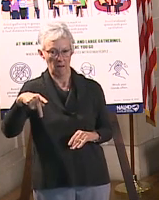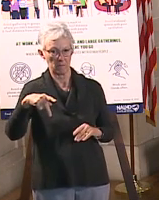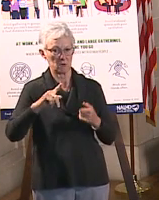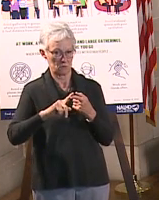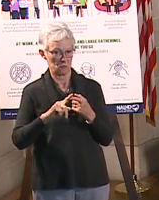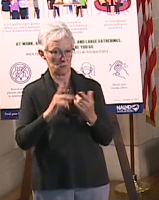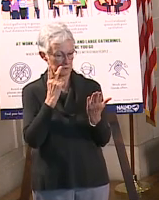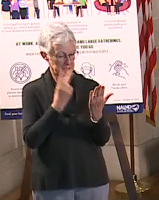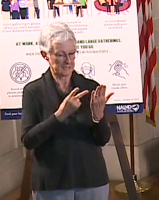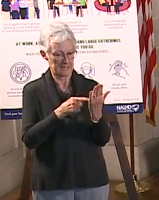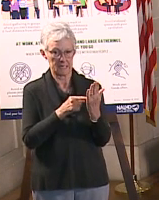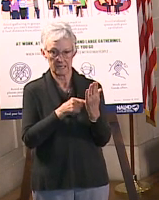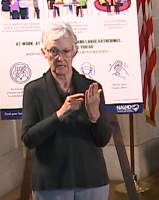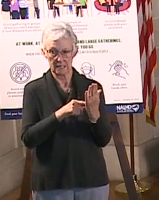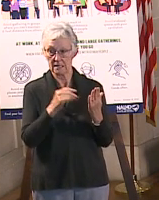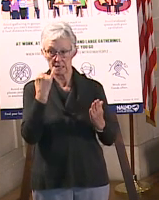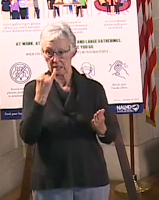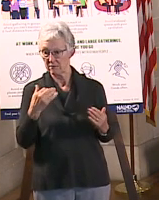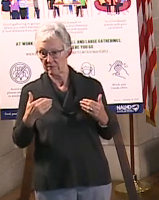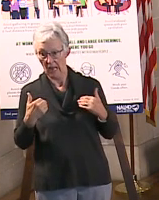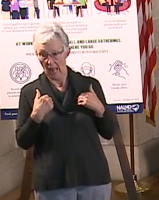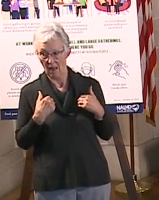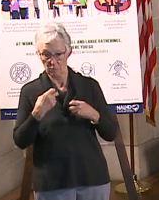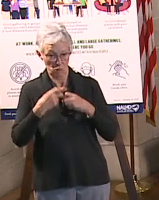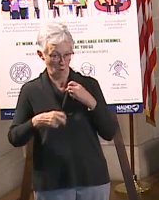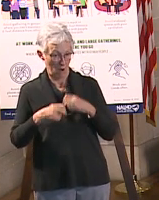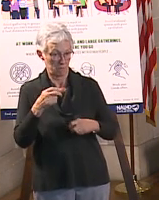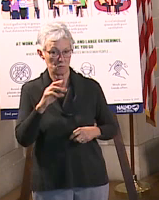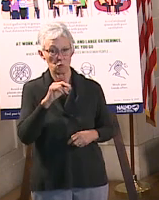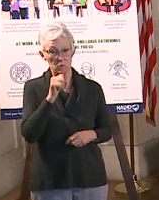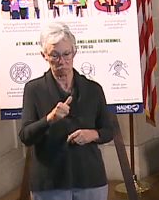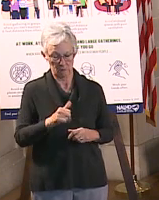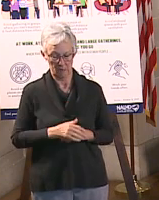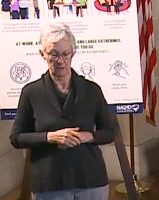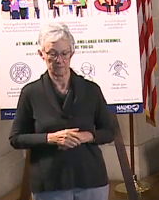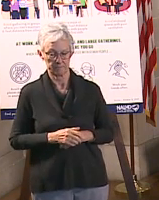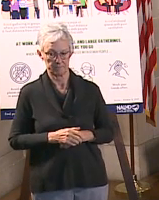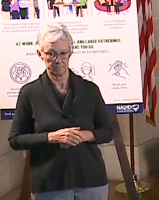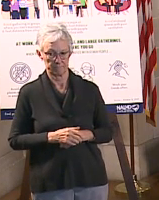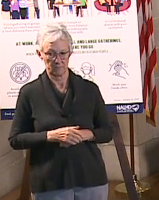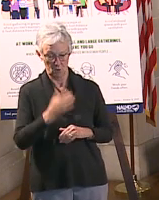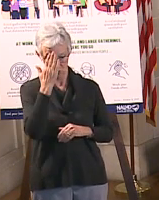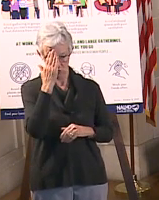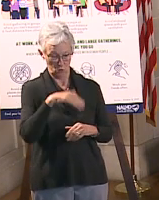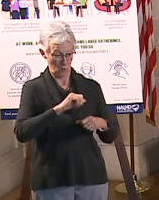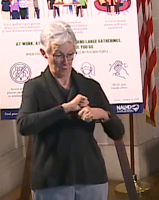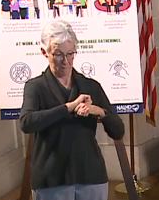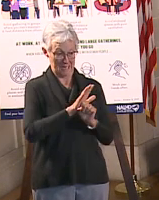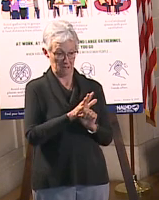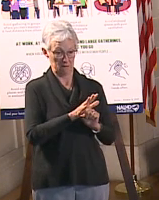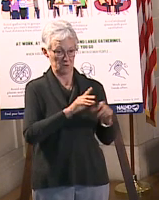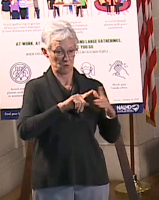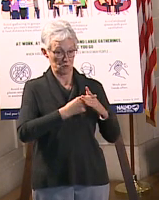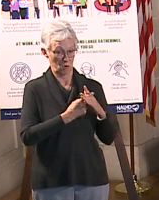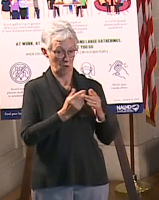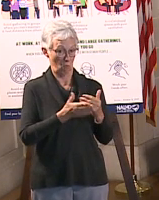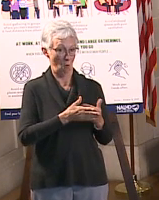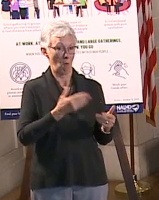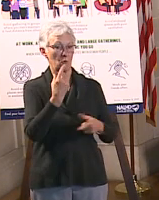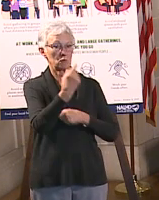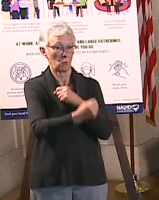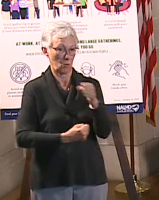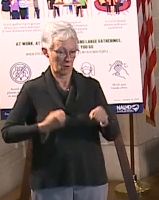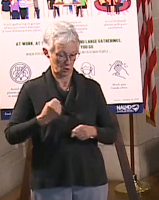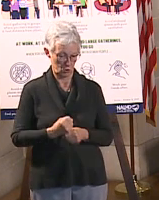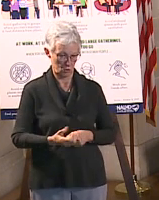Many Nebraskans may have COVID-19 fatigue as this pandemic has spanned nearly a year. We hope these vaccines are